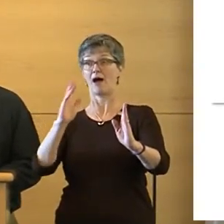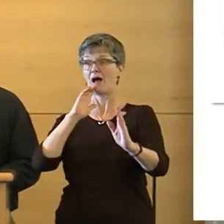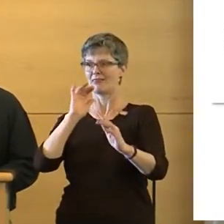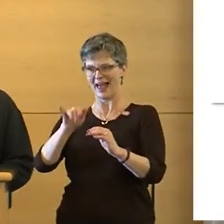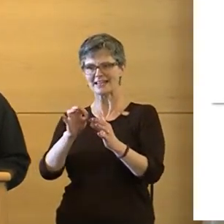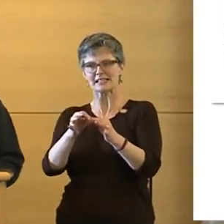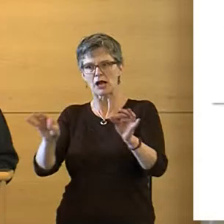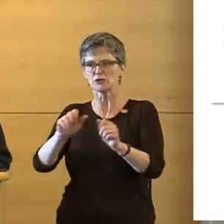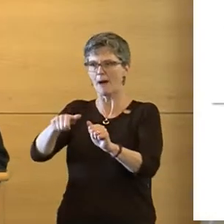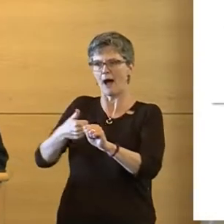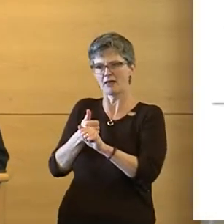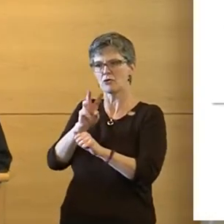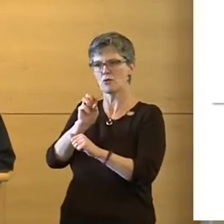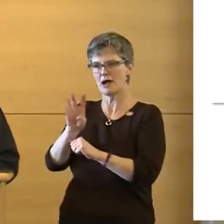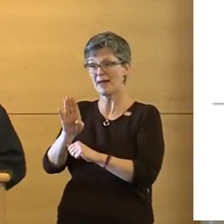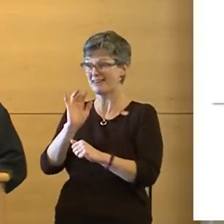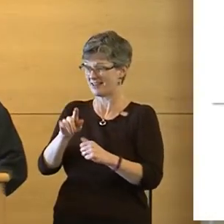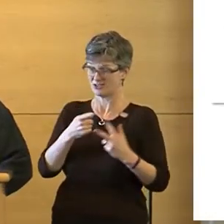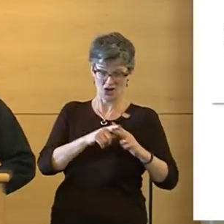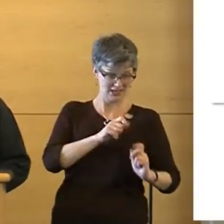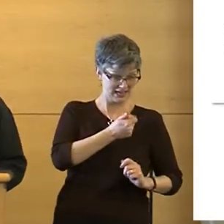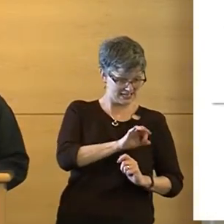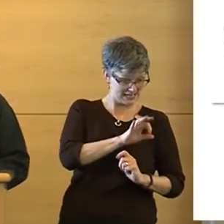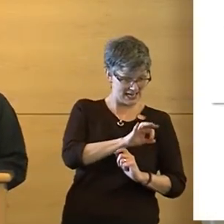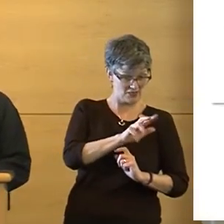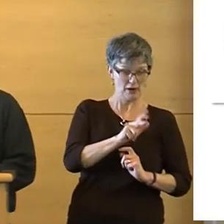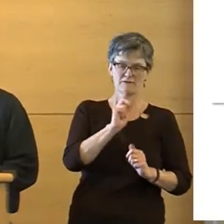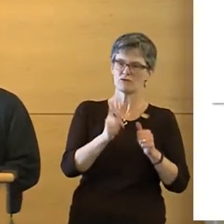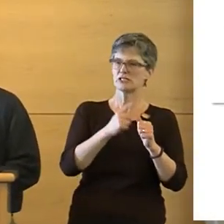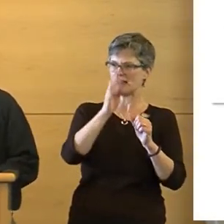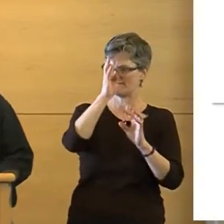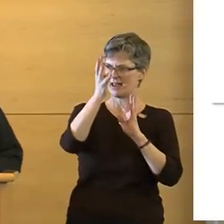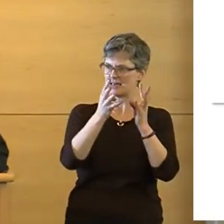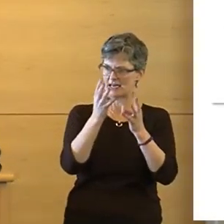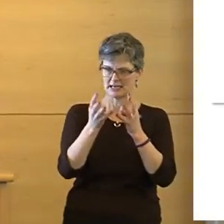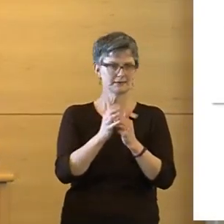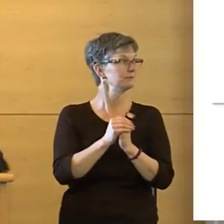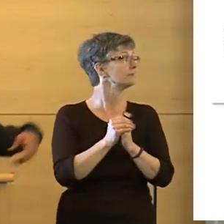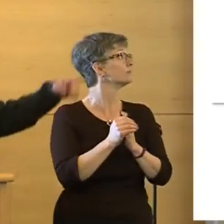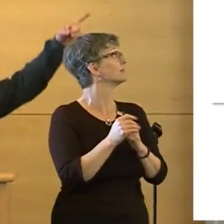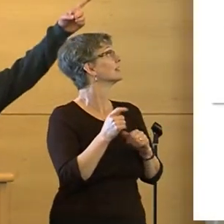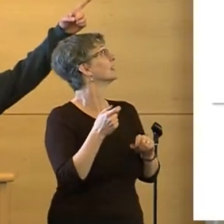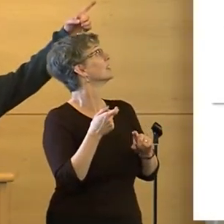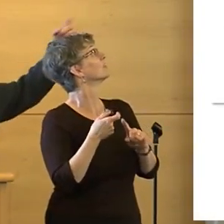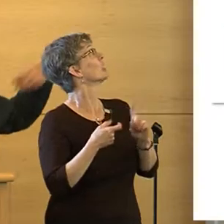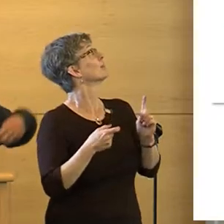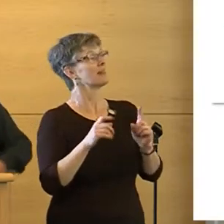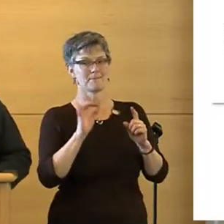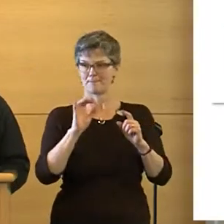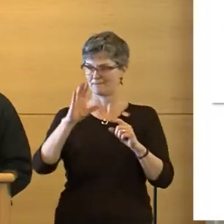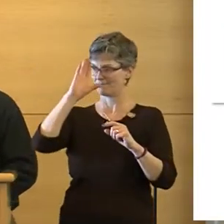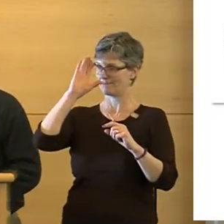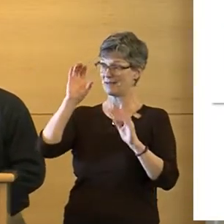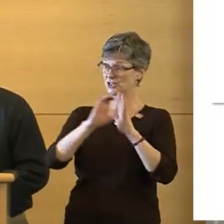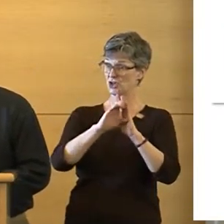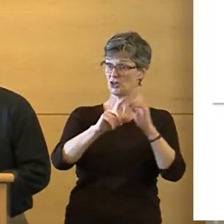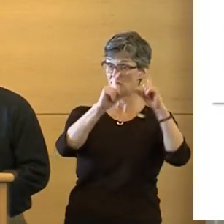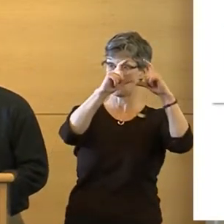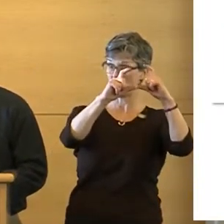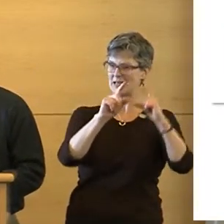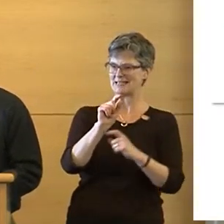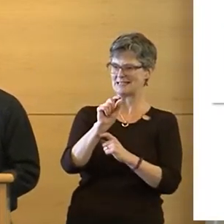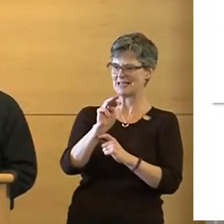So HTML, the language, this is hypertext markup language, the language that makes the web what it is.